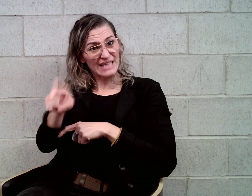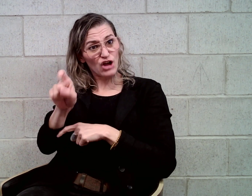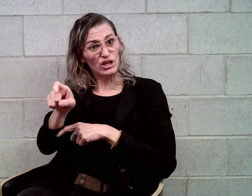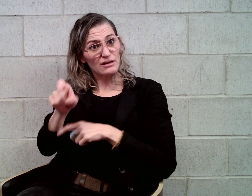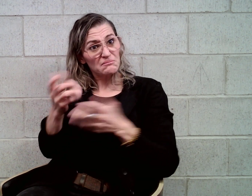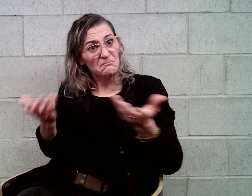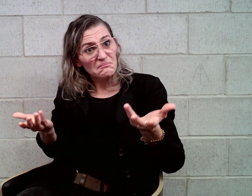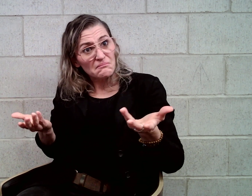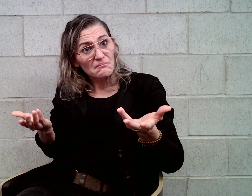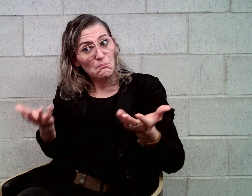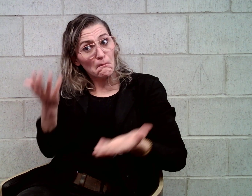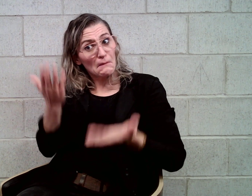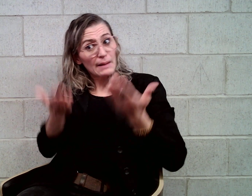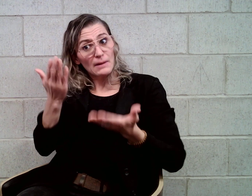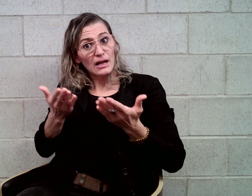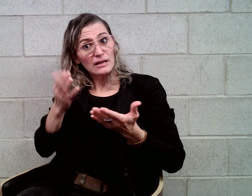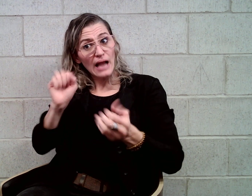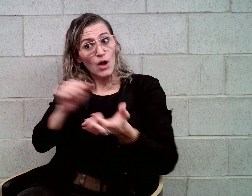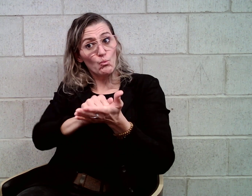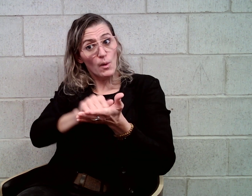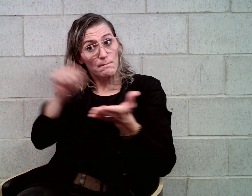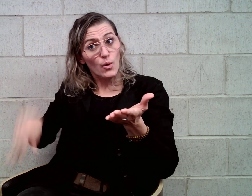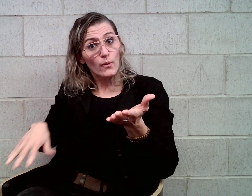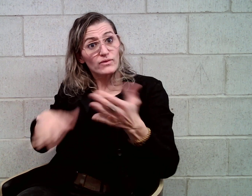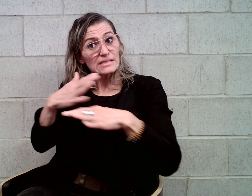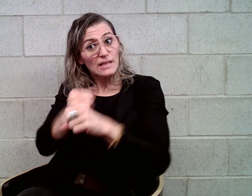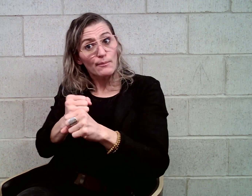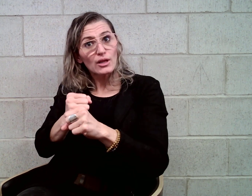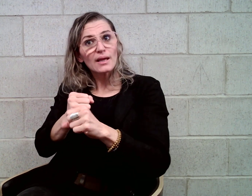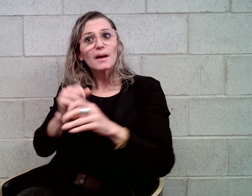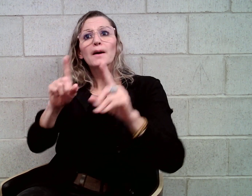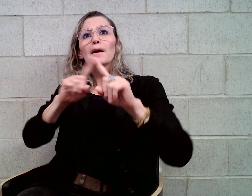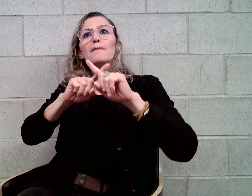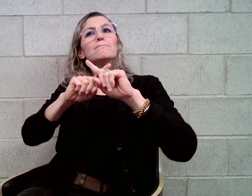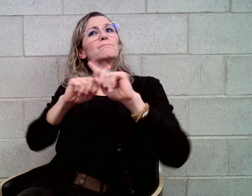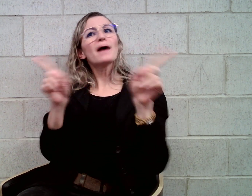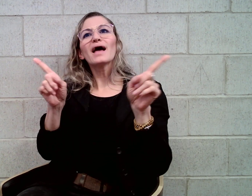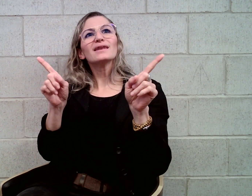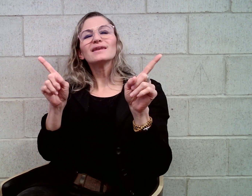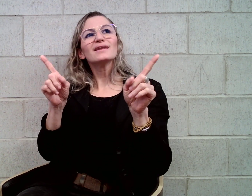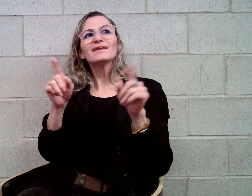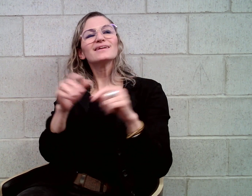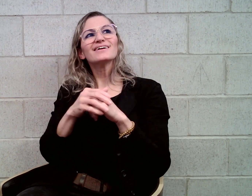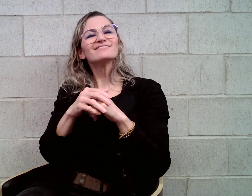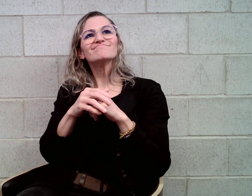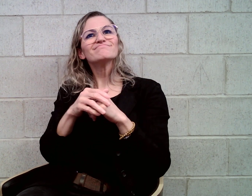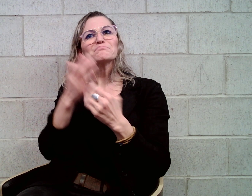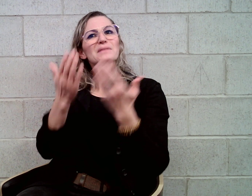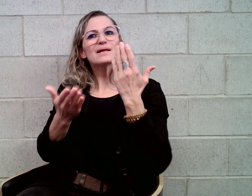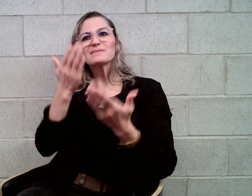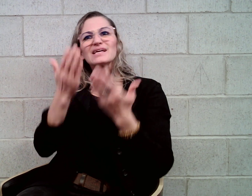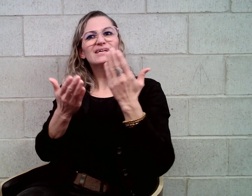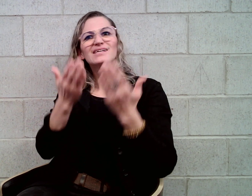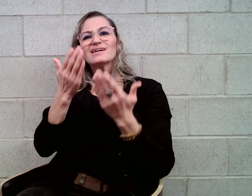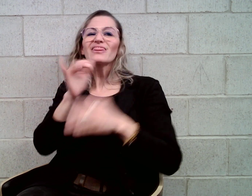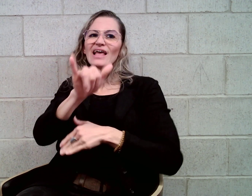was the role of those summaries? Should we take them out? Because we've so much expanded